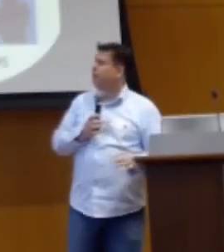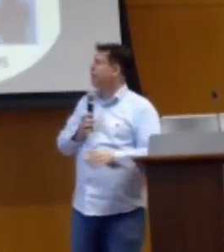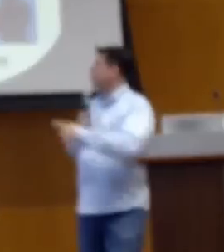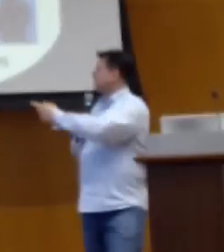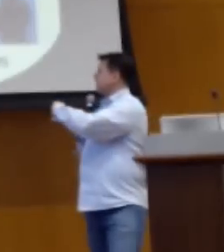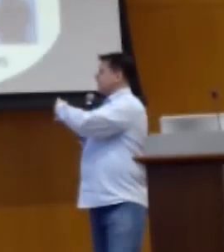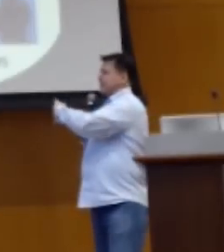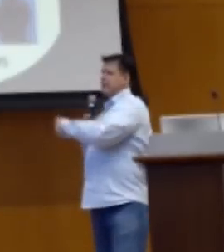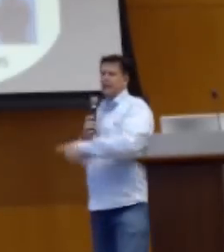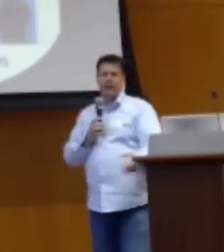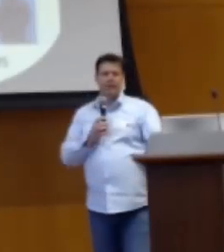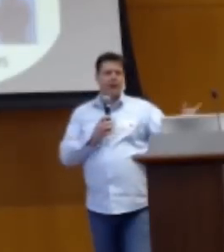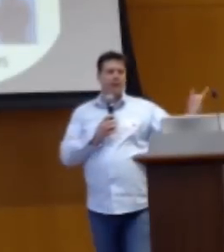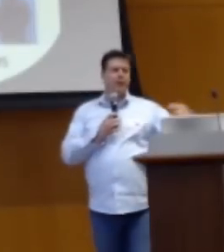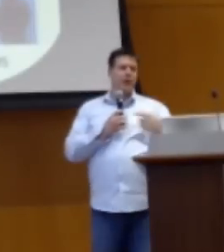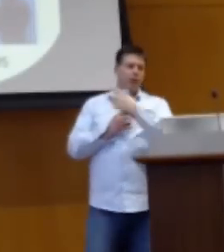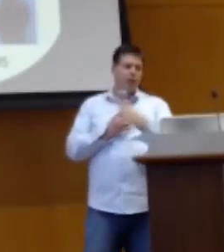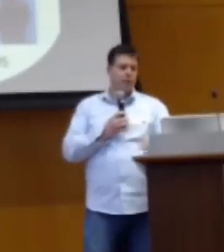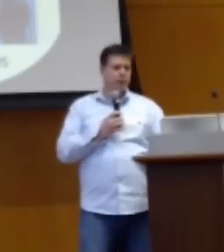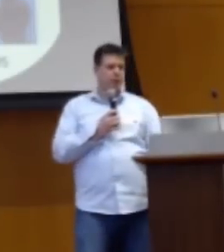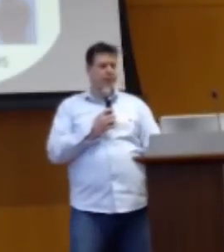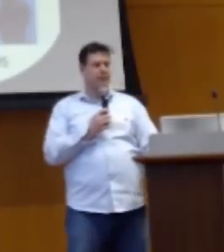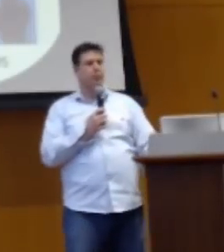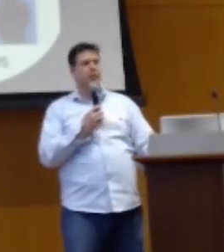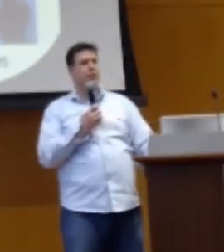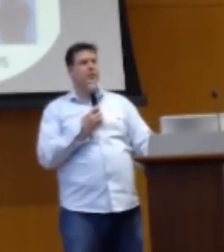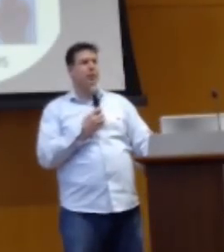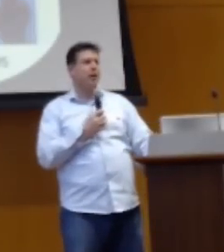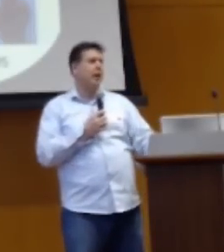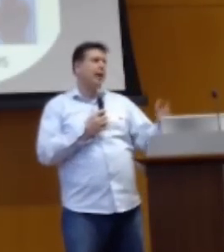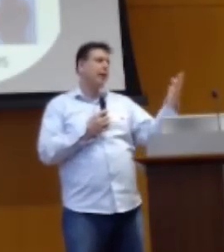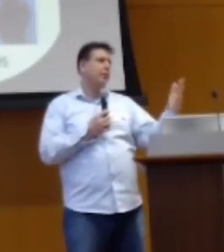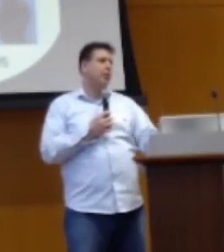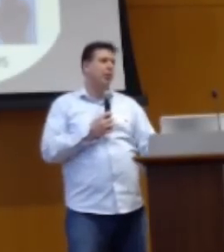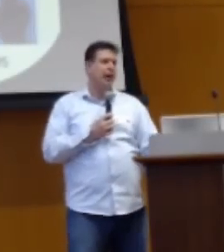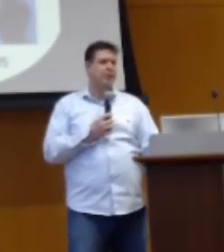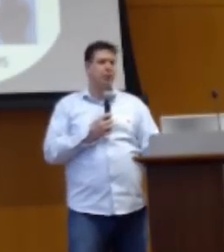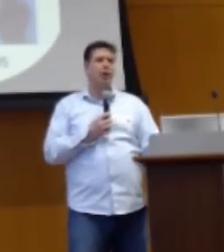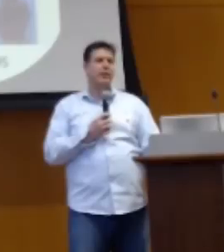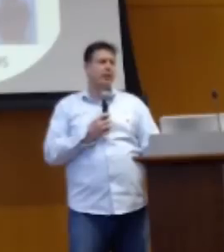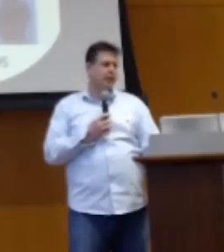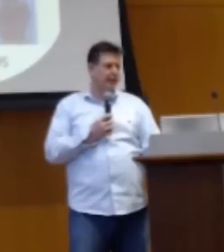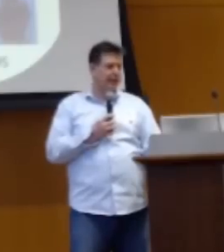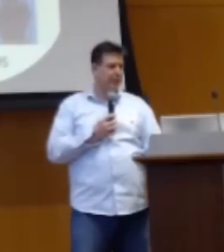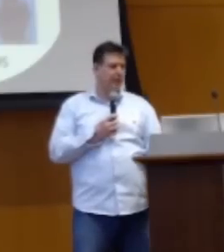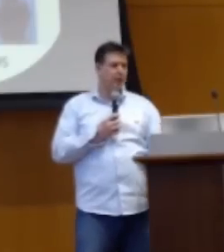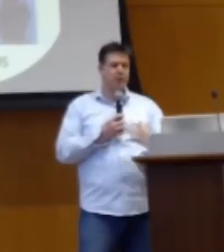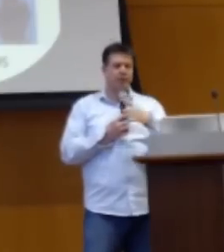Bob Johnson in 1995 figured out those, or at least that's when he told us about it. I don't know actually when he did it. He was a